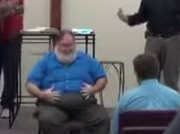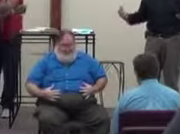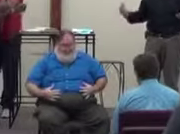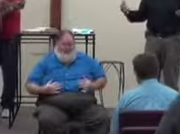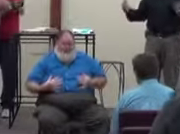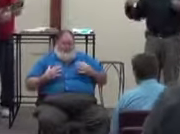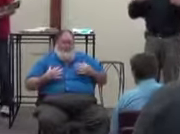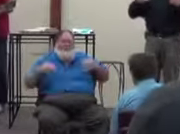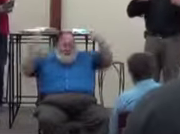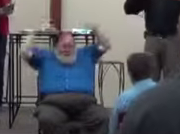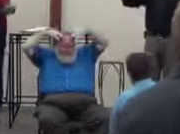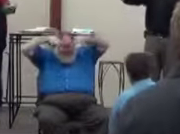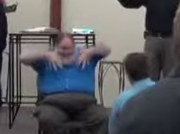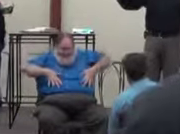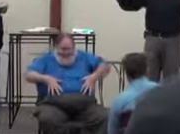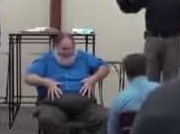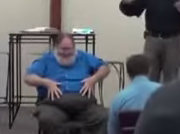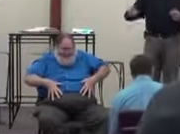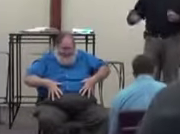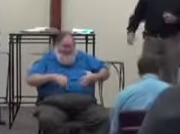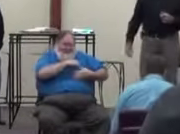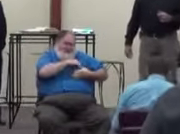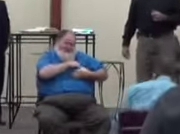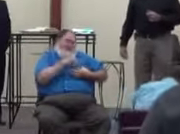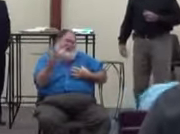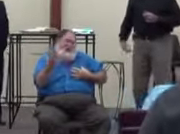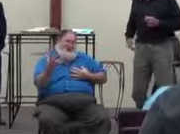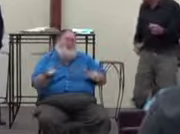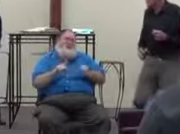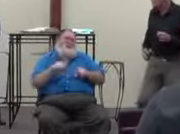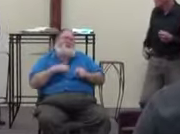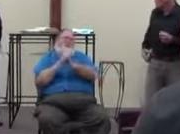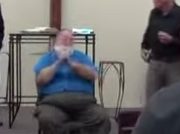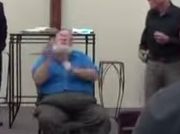down, from the inside out, as we worship Him.